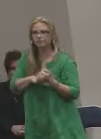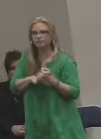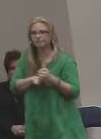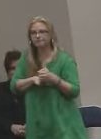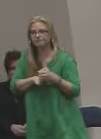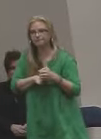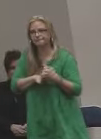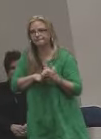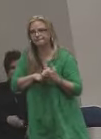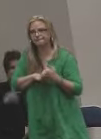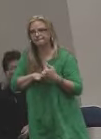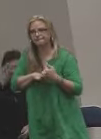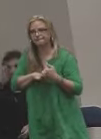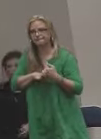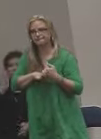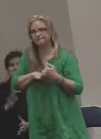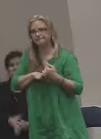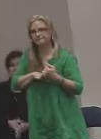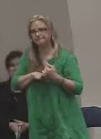There was,